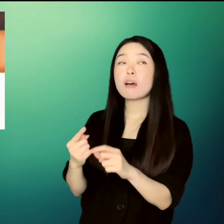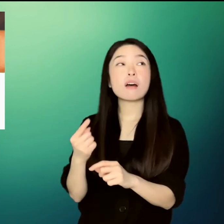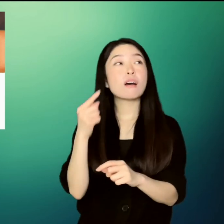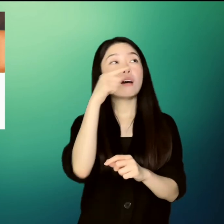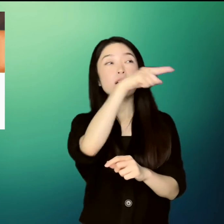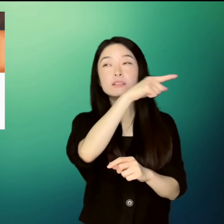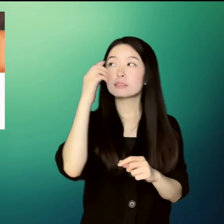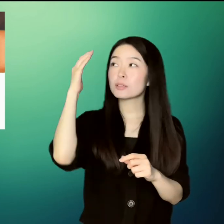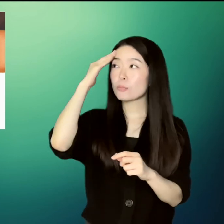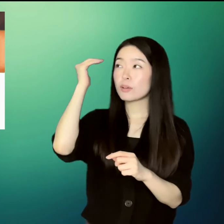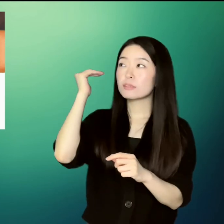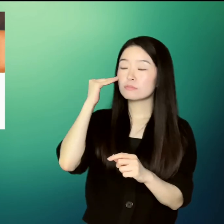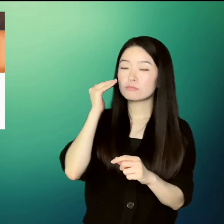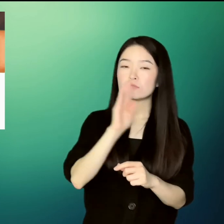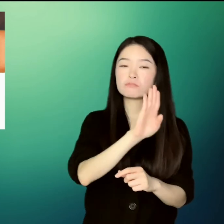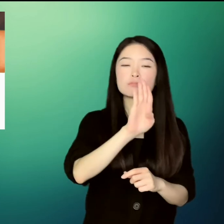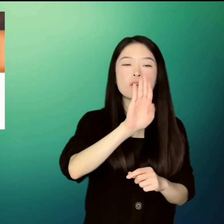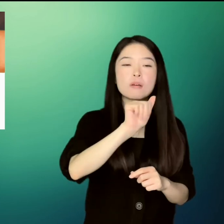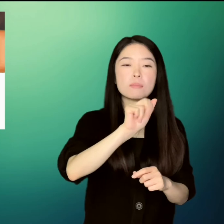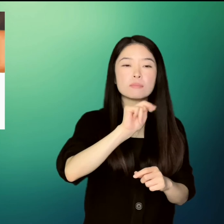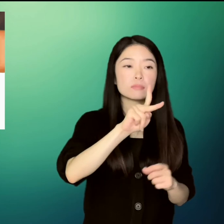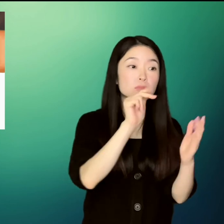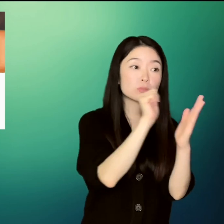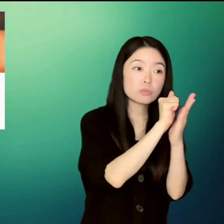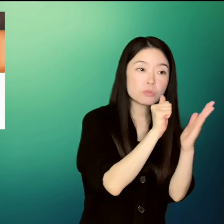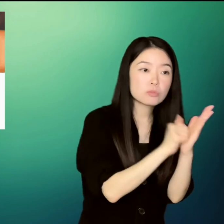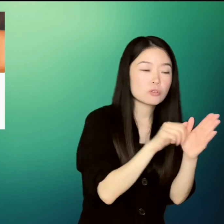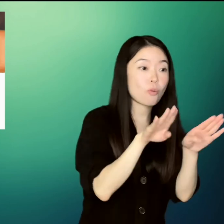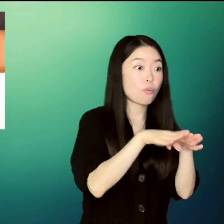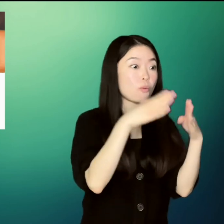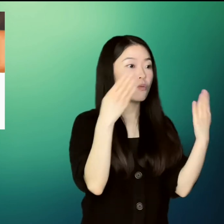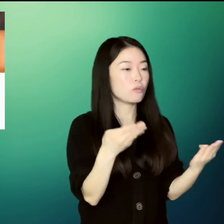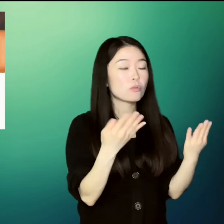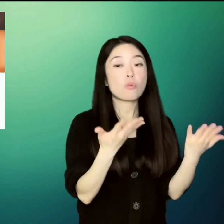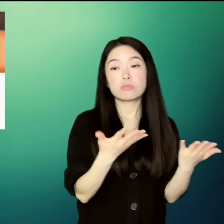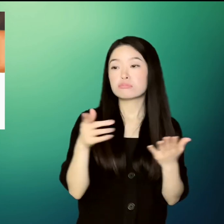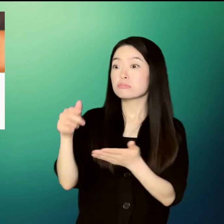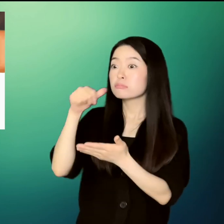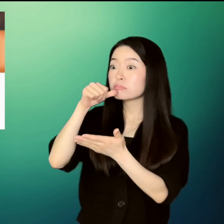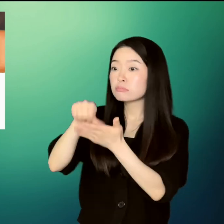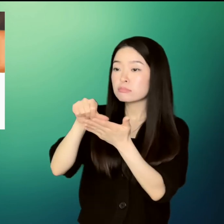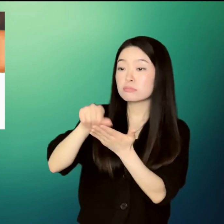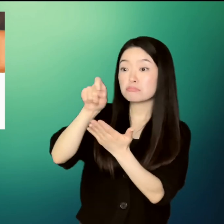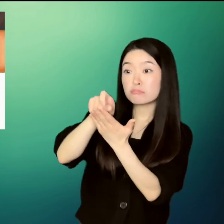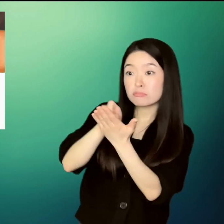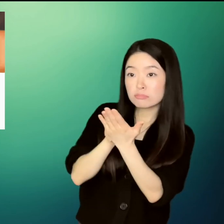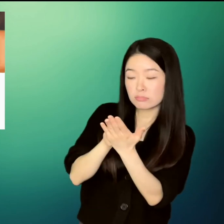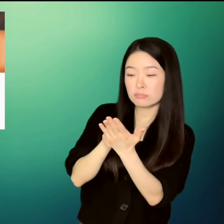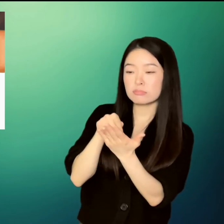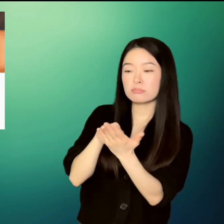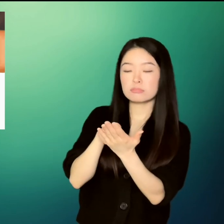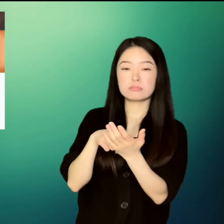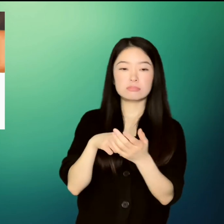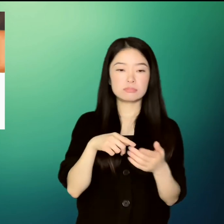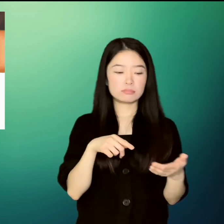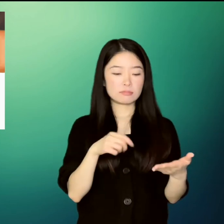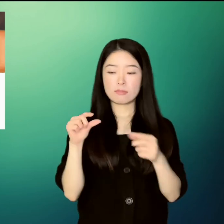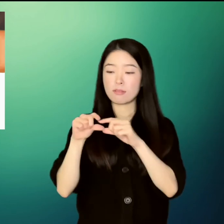Korean, I can use it as a signature when I open a bank account or write a letter.